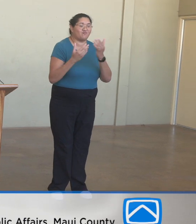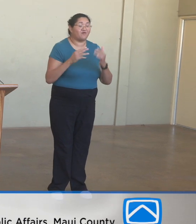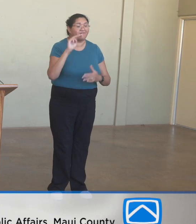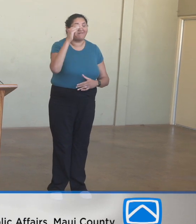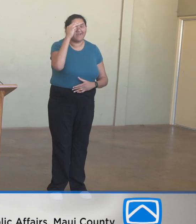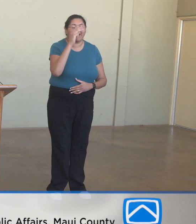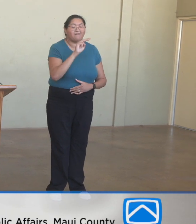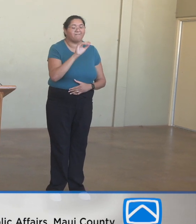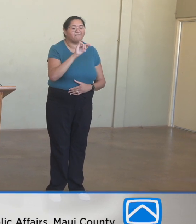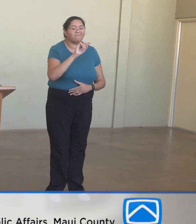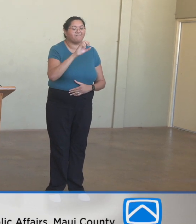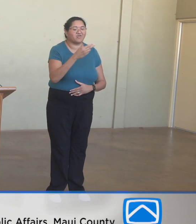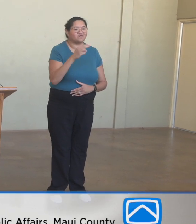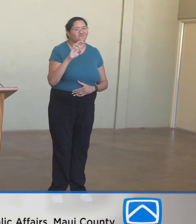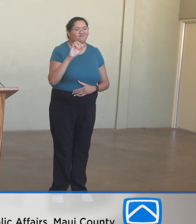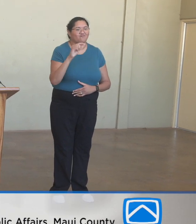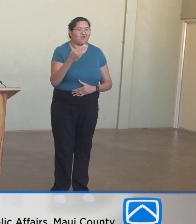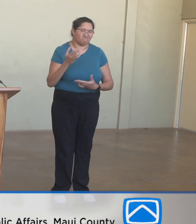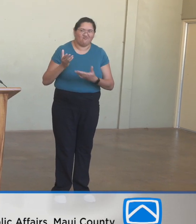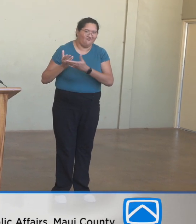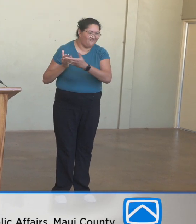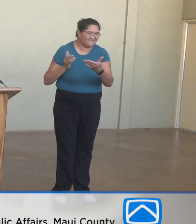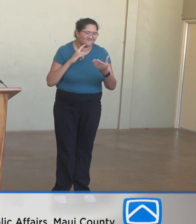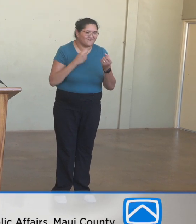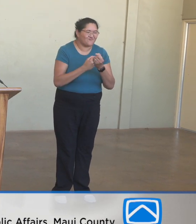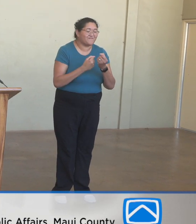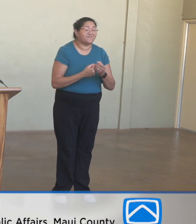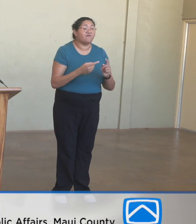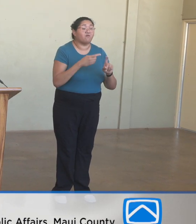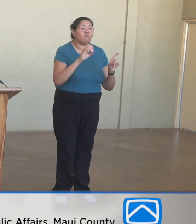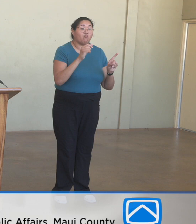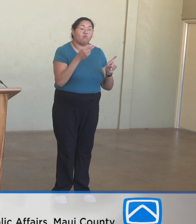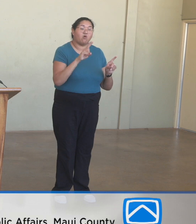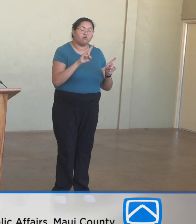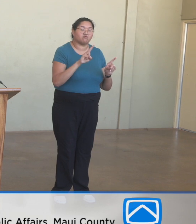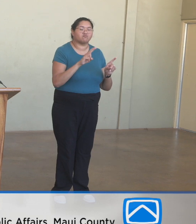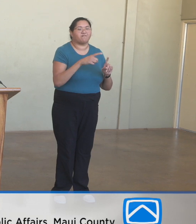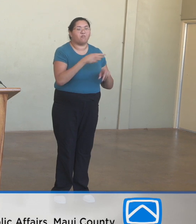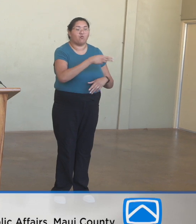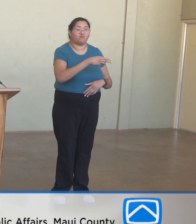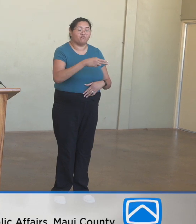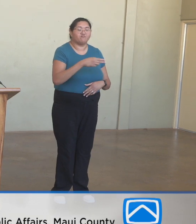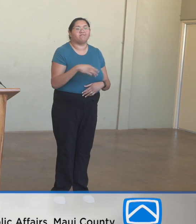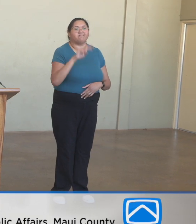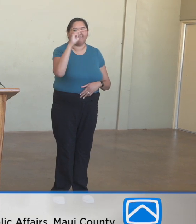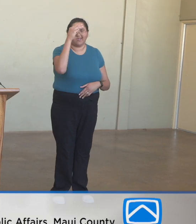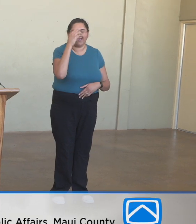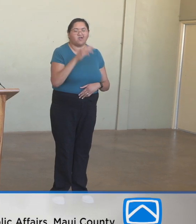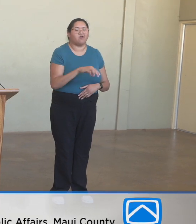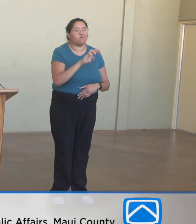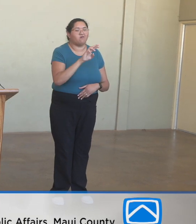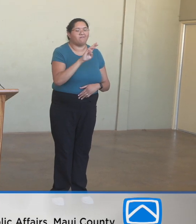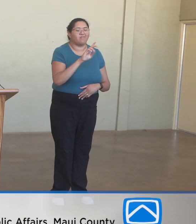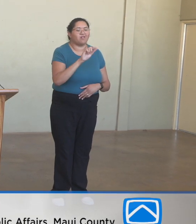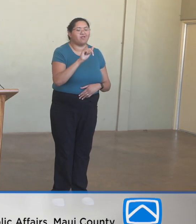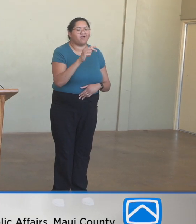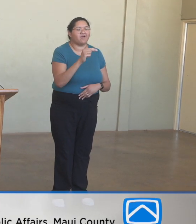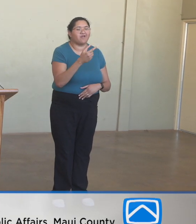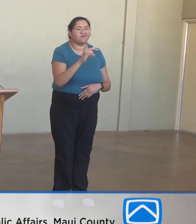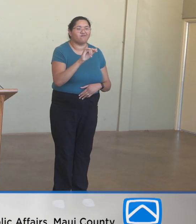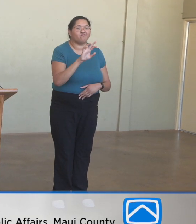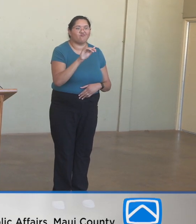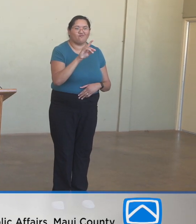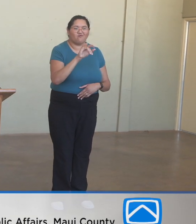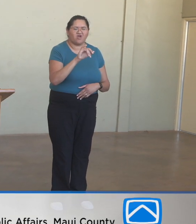Mayor Mitch Roth. They all are, of course. From Oahu, from the city and county of Honolulu, Mayor Rick Blangiardi. The other